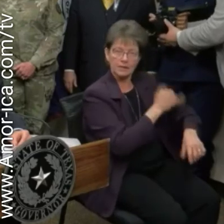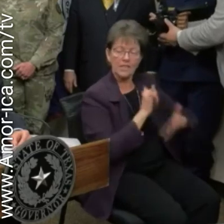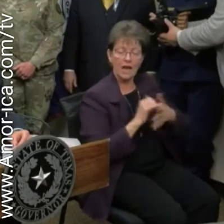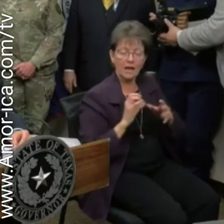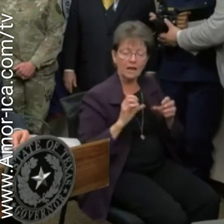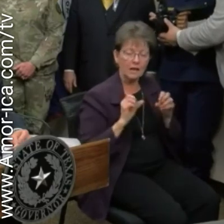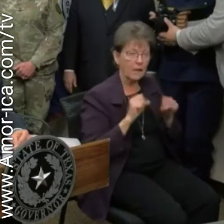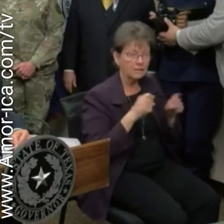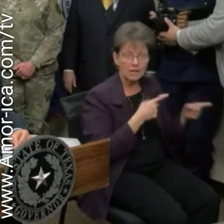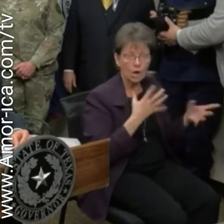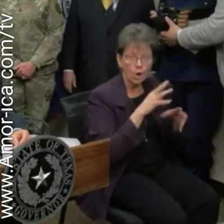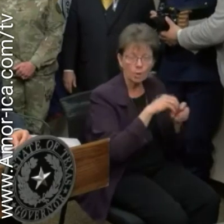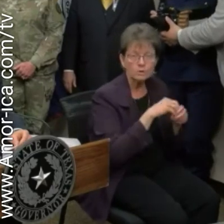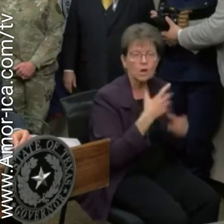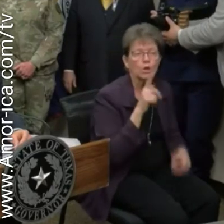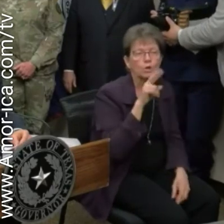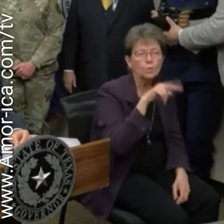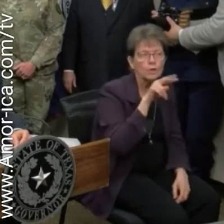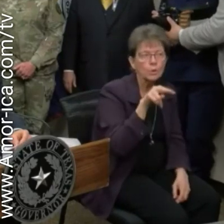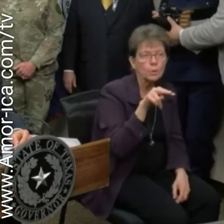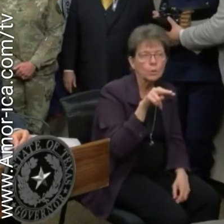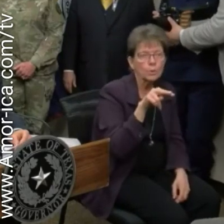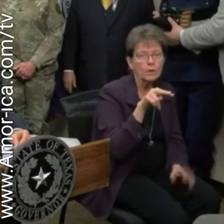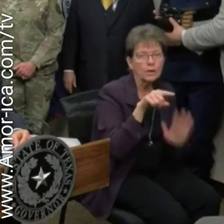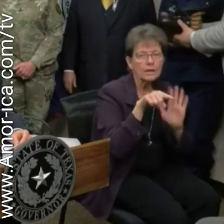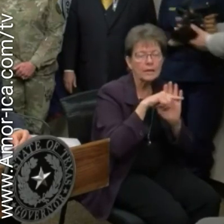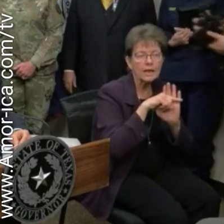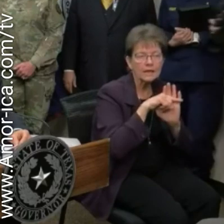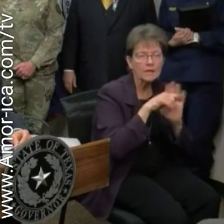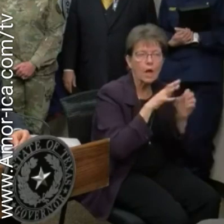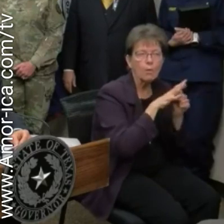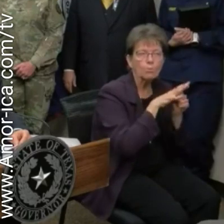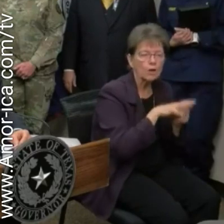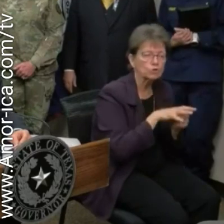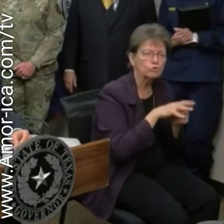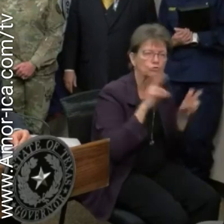capacity includes 22 negative pressure rooms